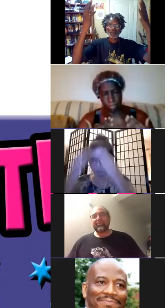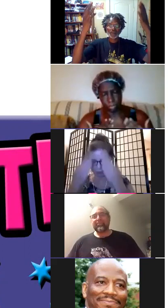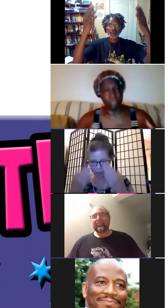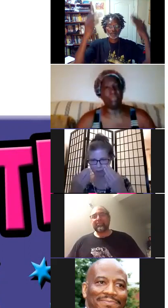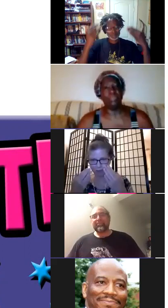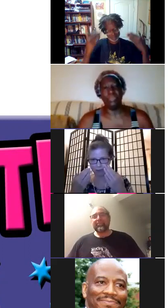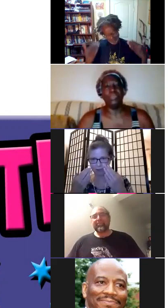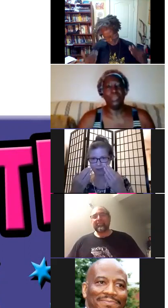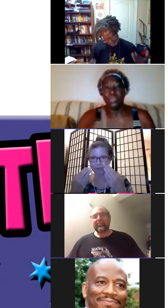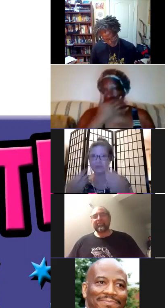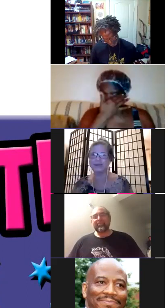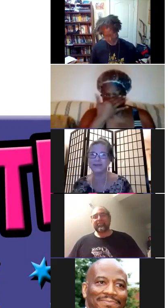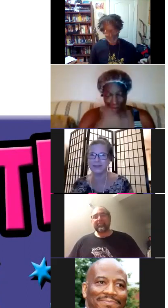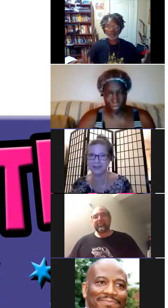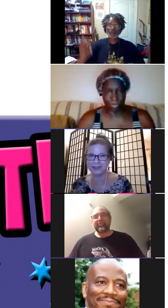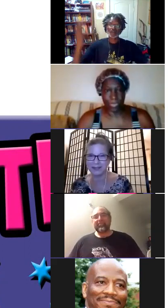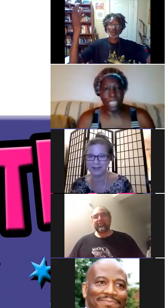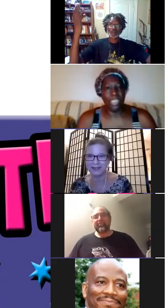Sad.